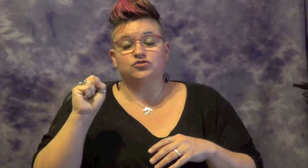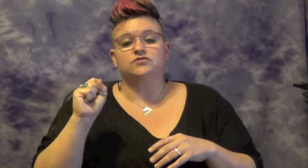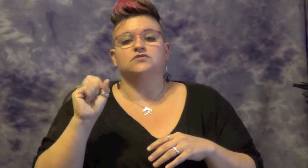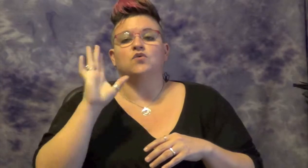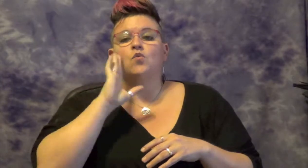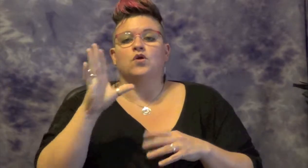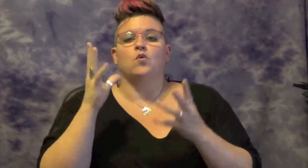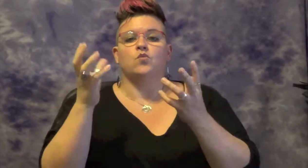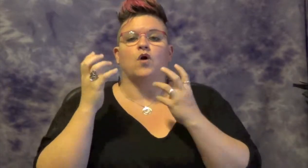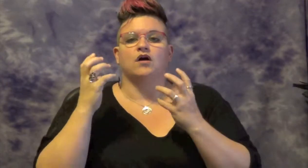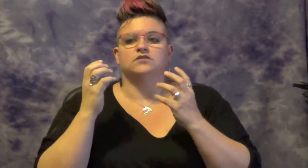Benefactors